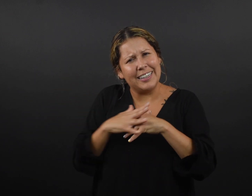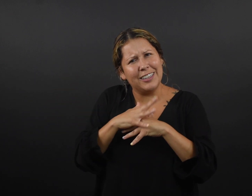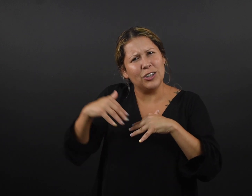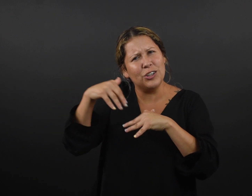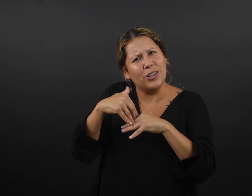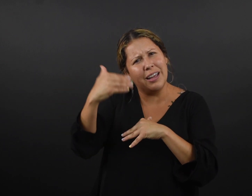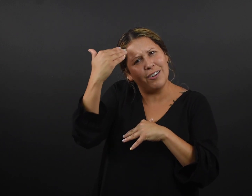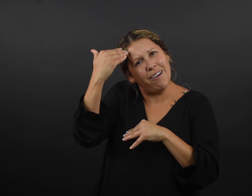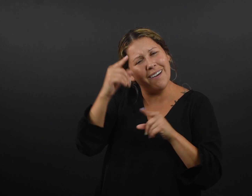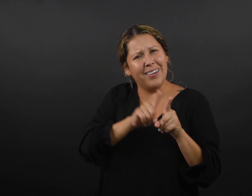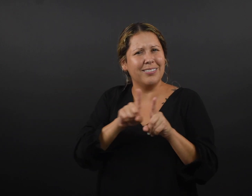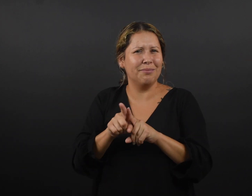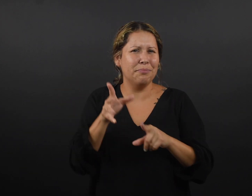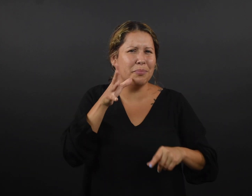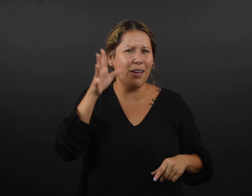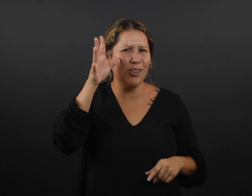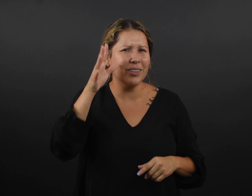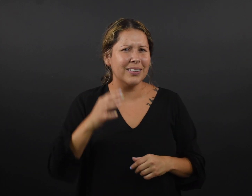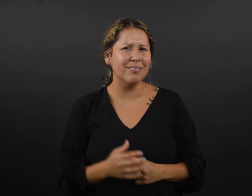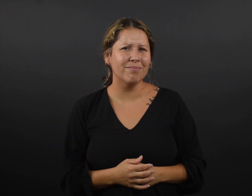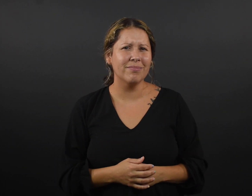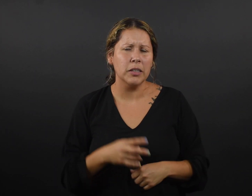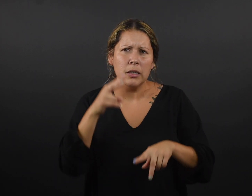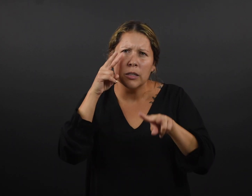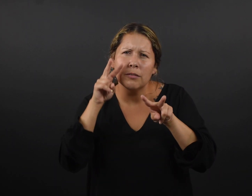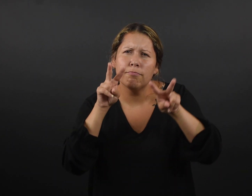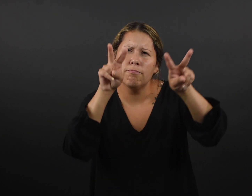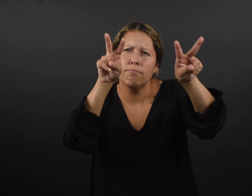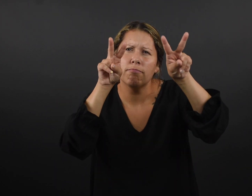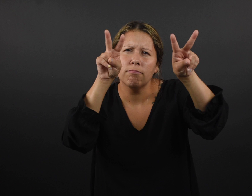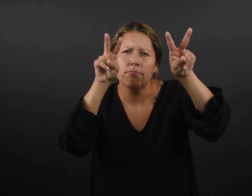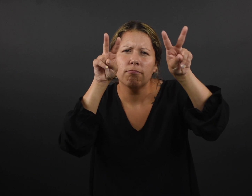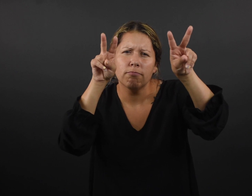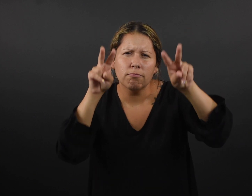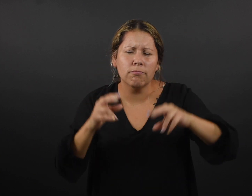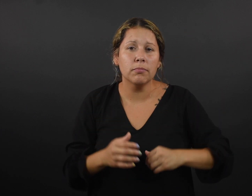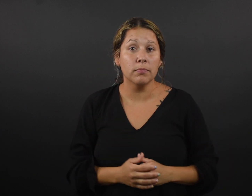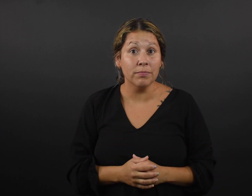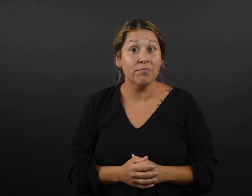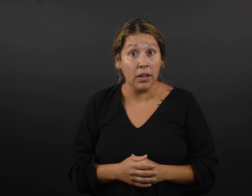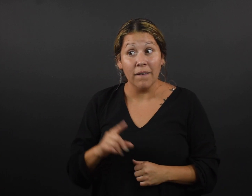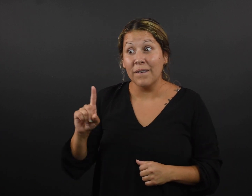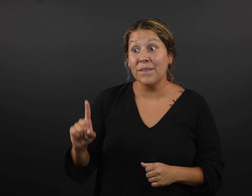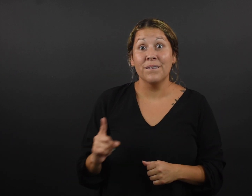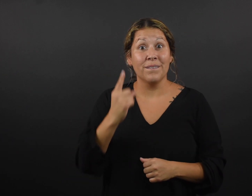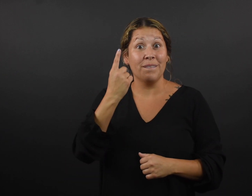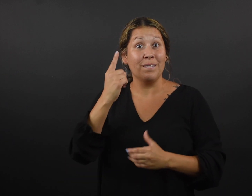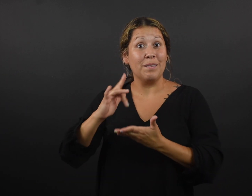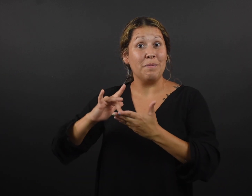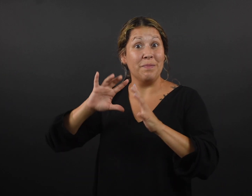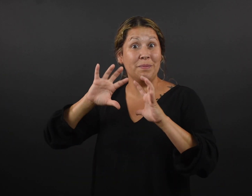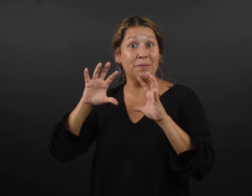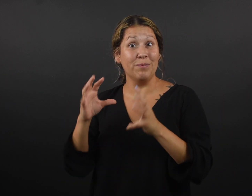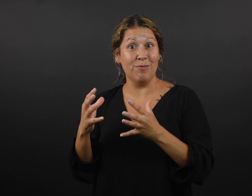Indigenous knowledge as a parent. Eyes on the horizon. As